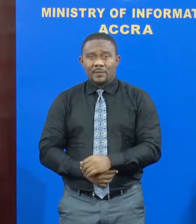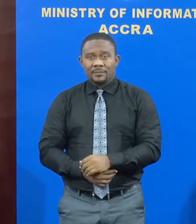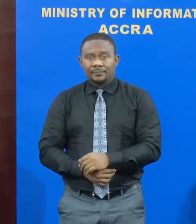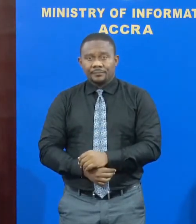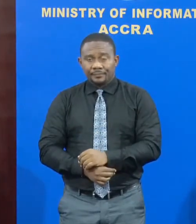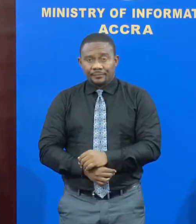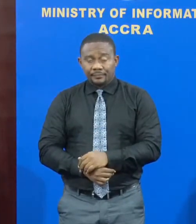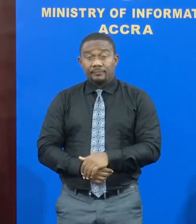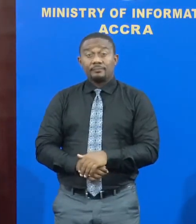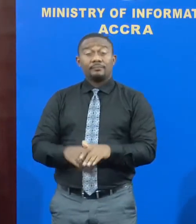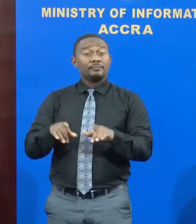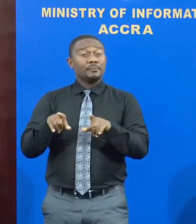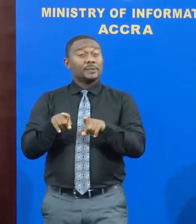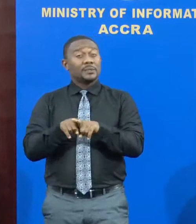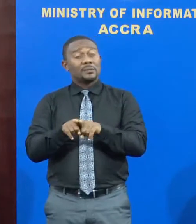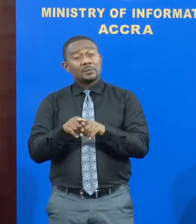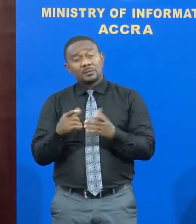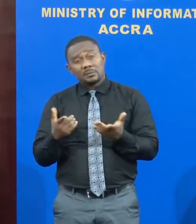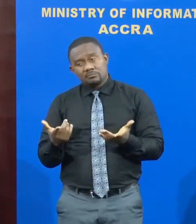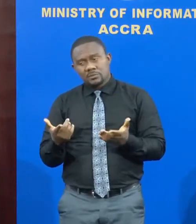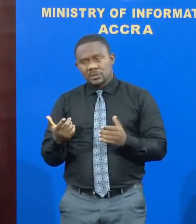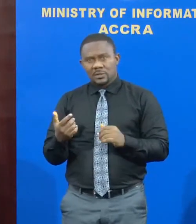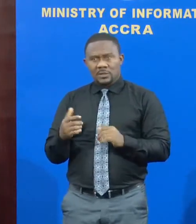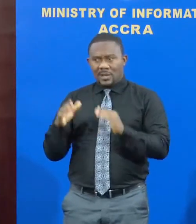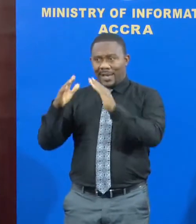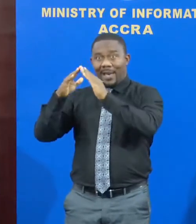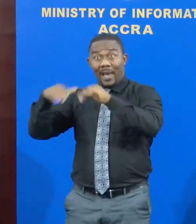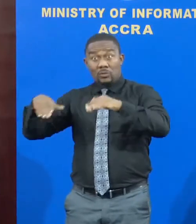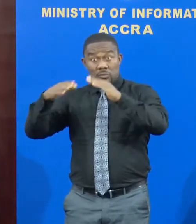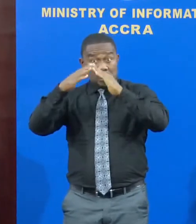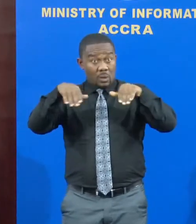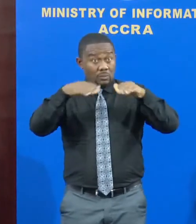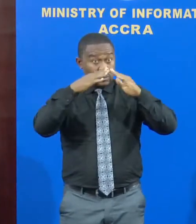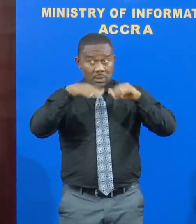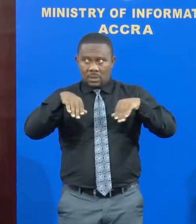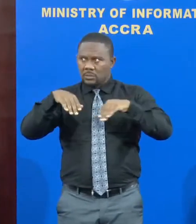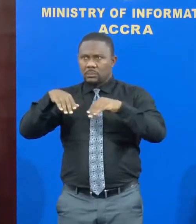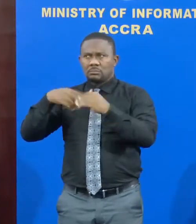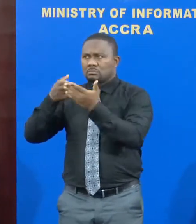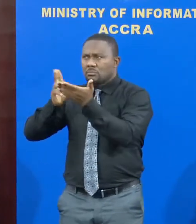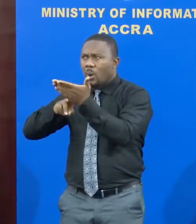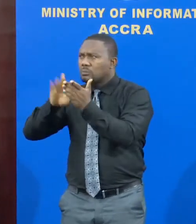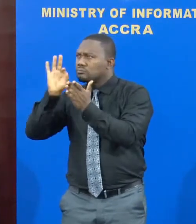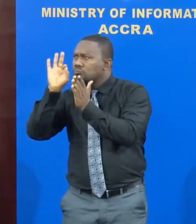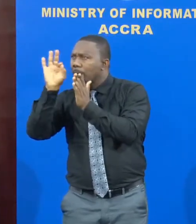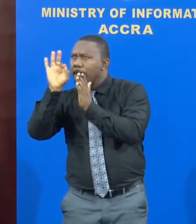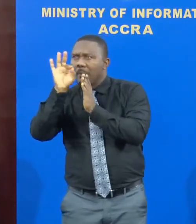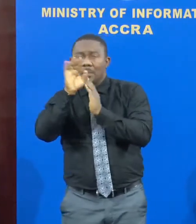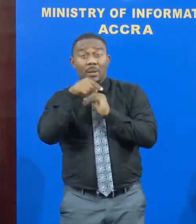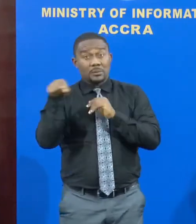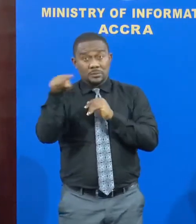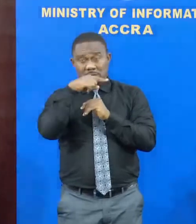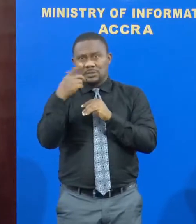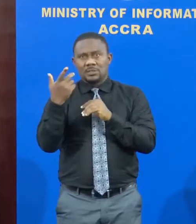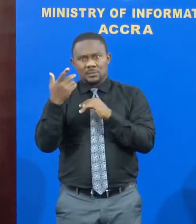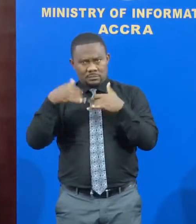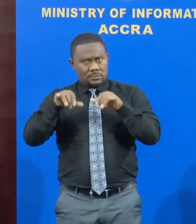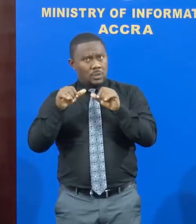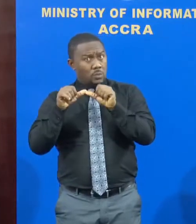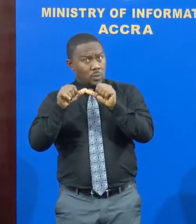We also conducted institutional and household registration exercises from the 1st of July 2020, and it is still